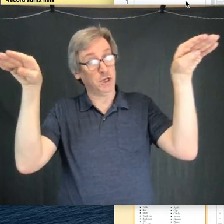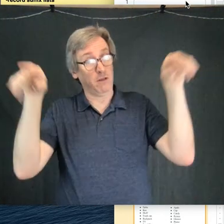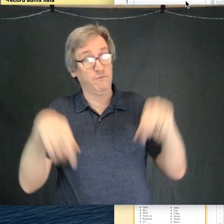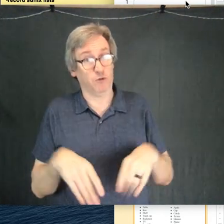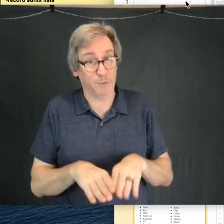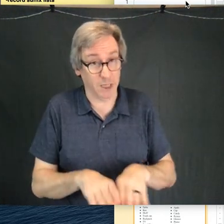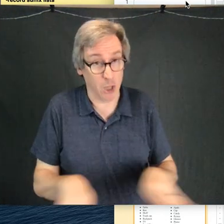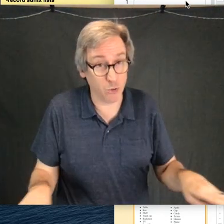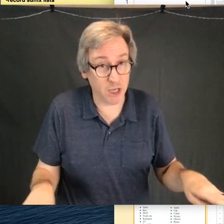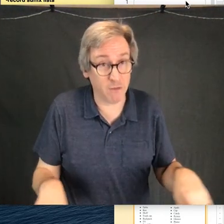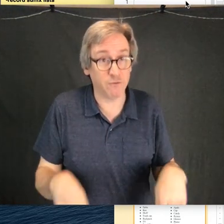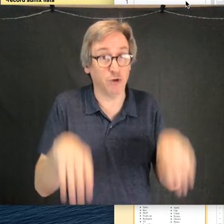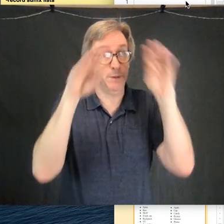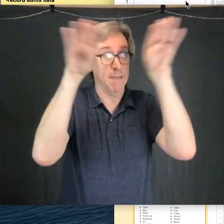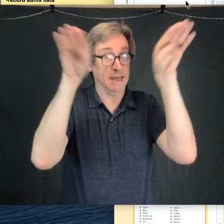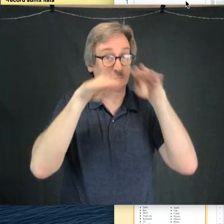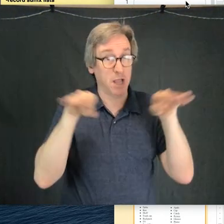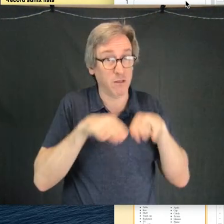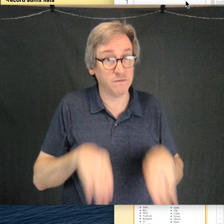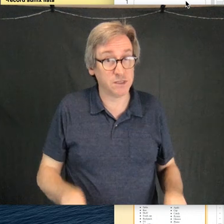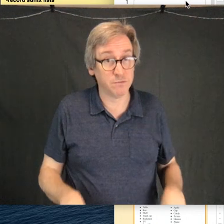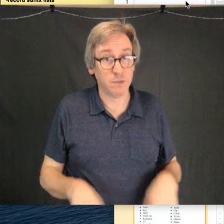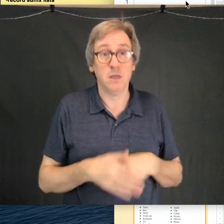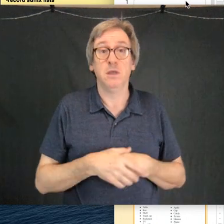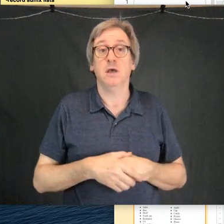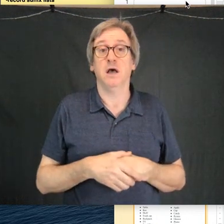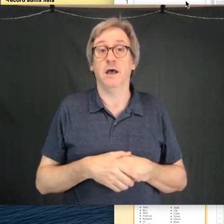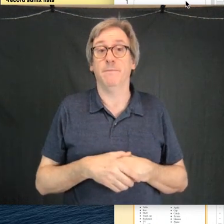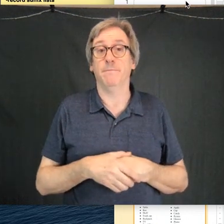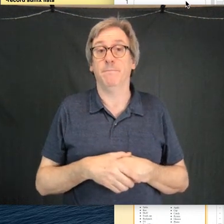be one shelf, could be a low shelf, could be many shelves.